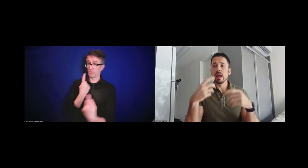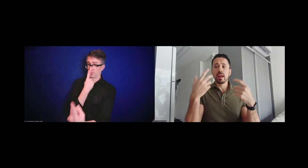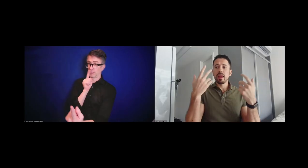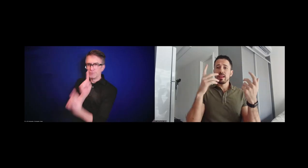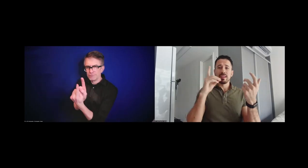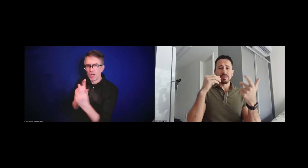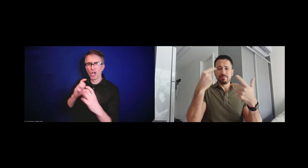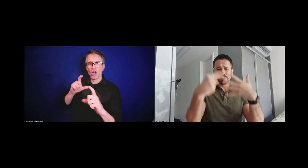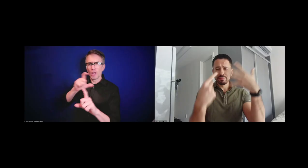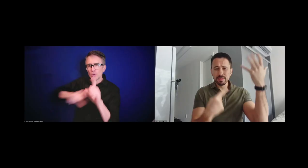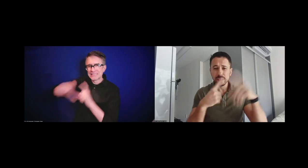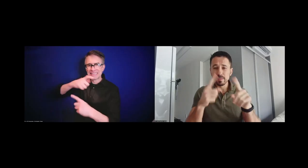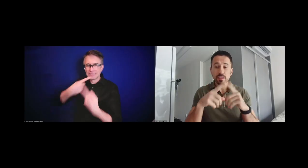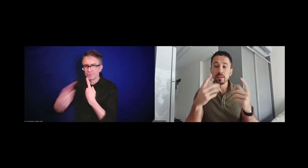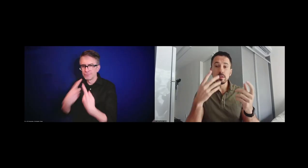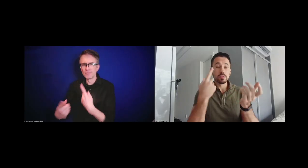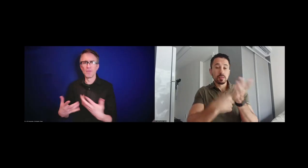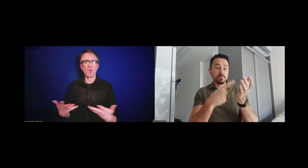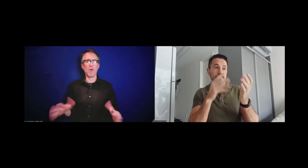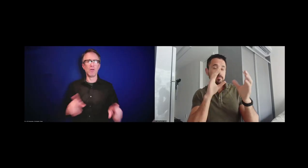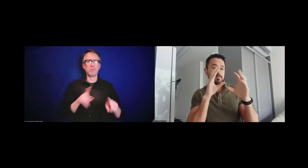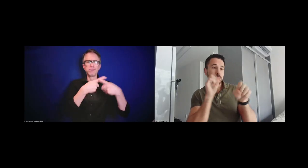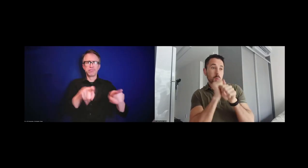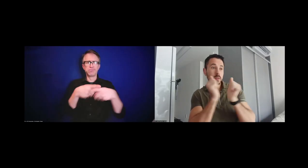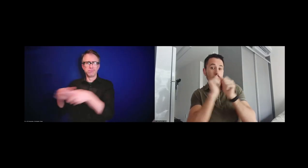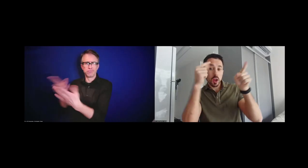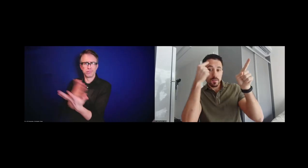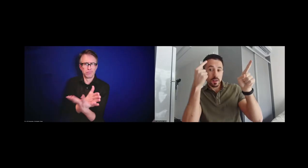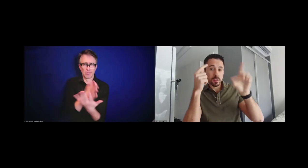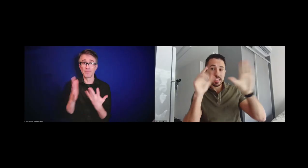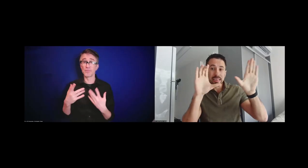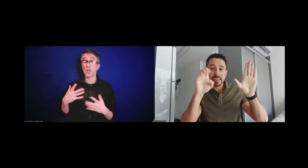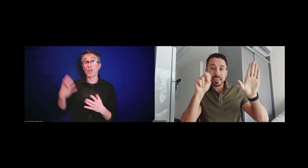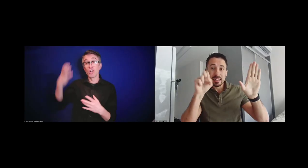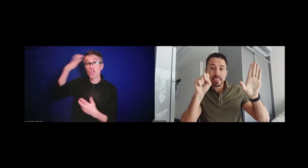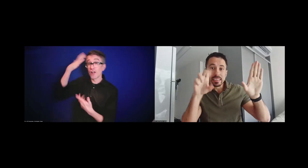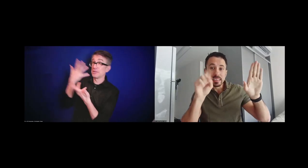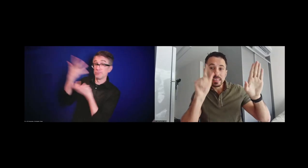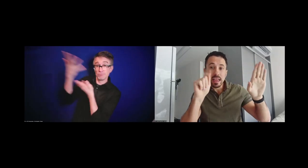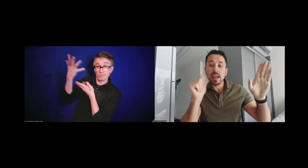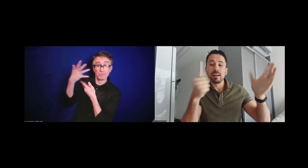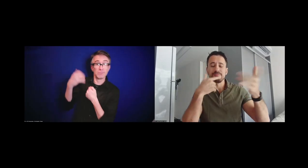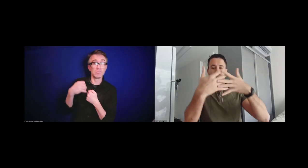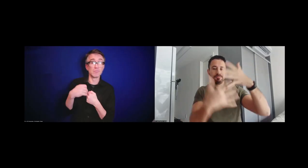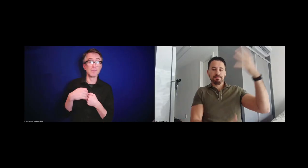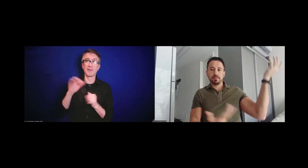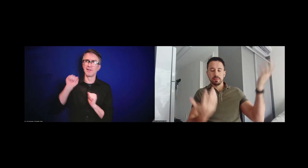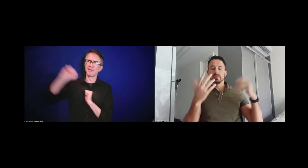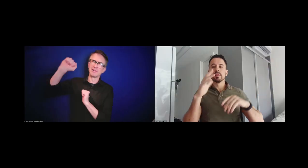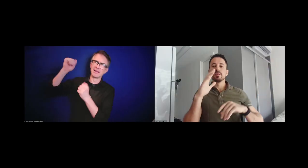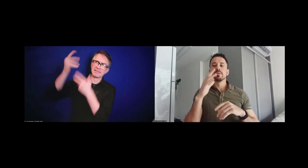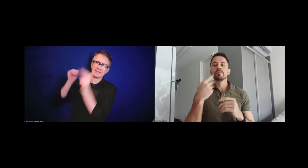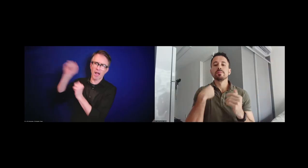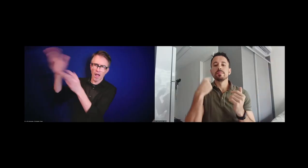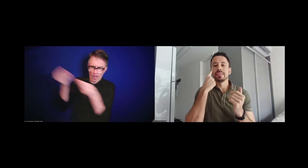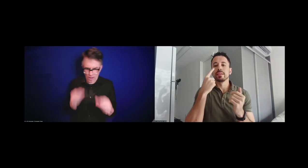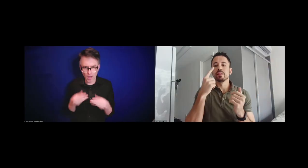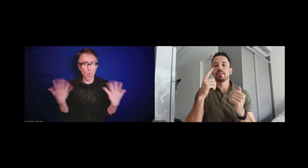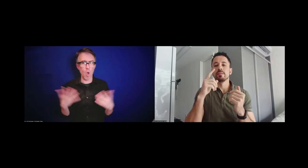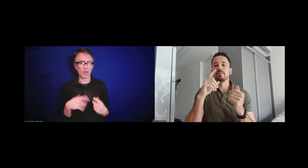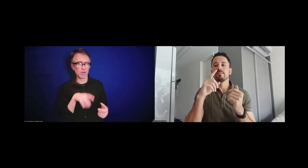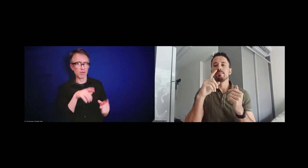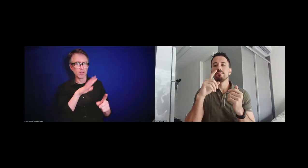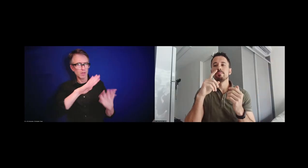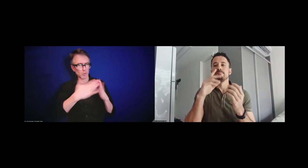that you can speak directly to the community. Maybe sometimes it's that it's an evaluation. At times it couldn't be that you can work with the